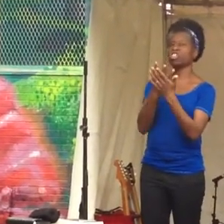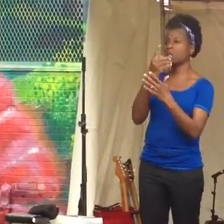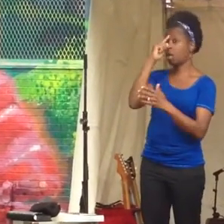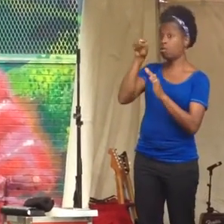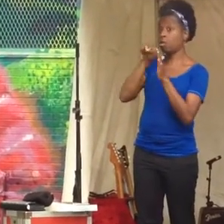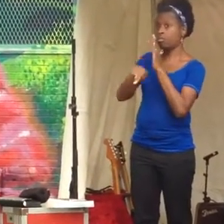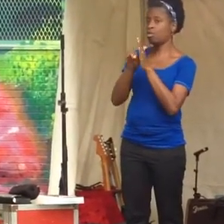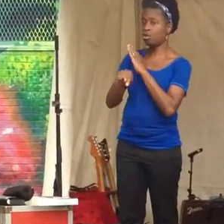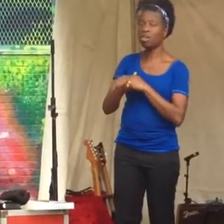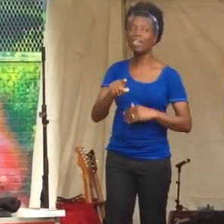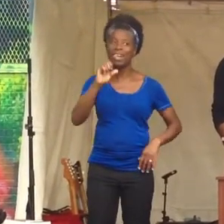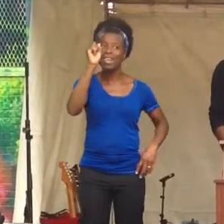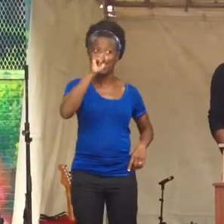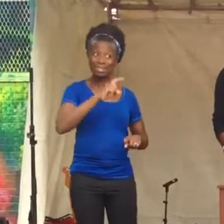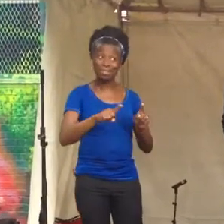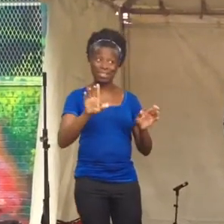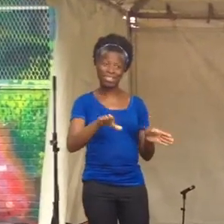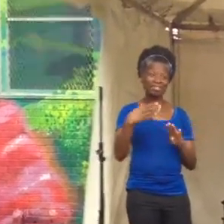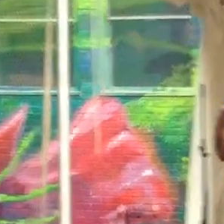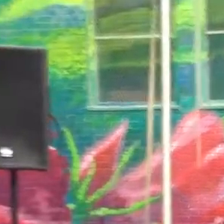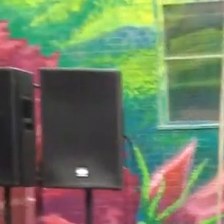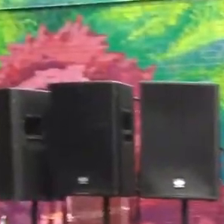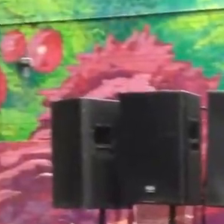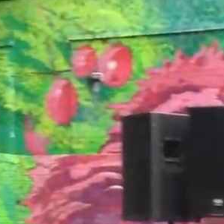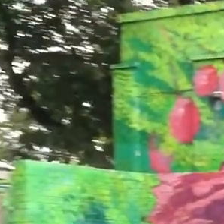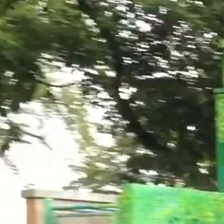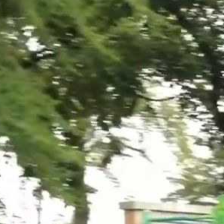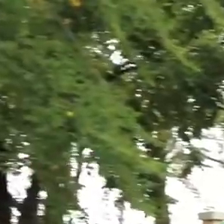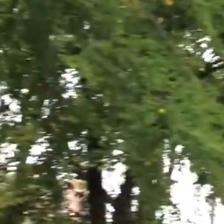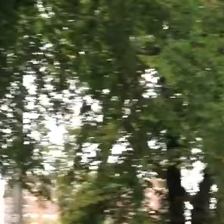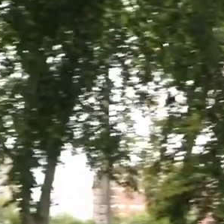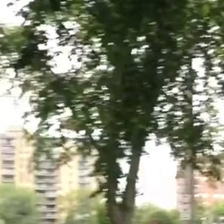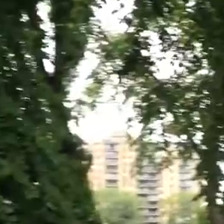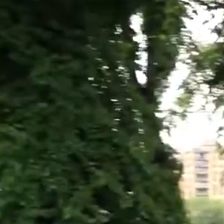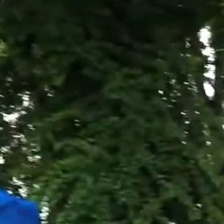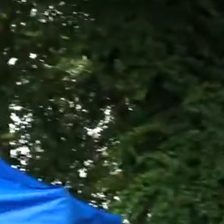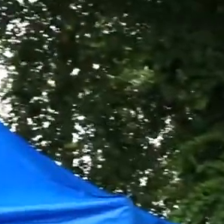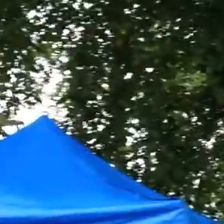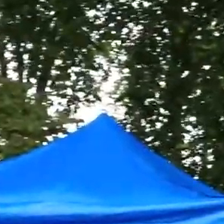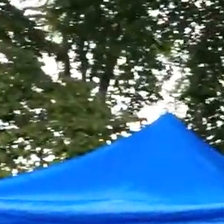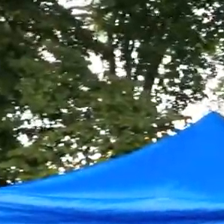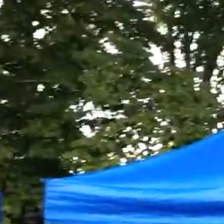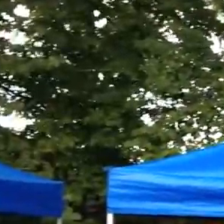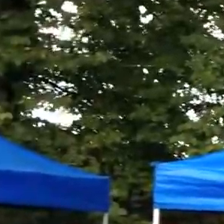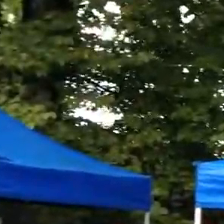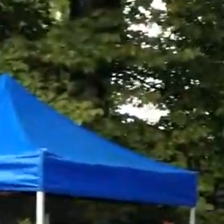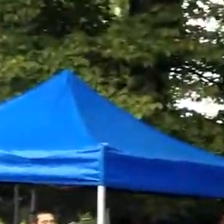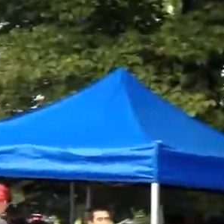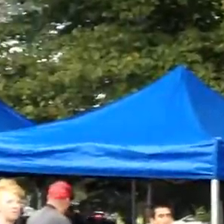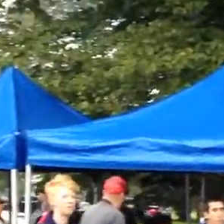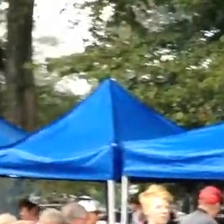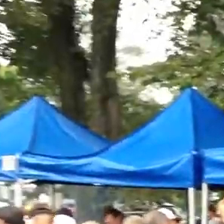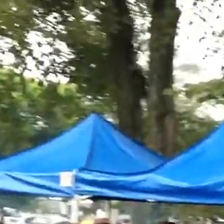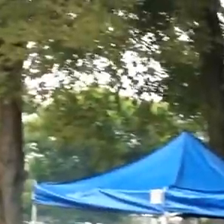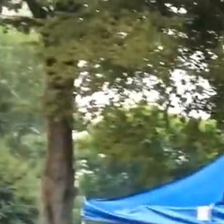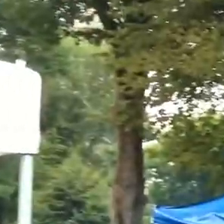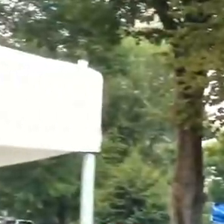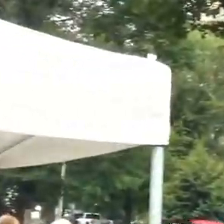ain't dead. Says Joe, but I ain't